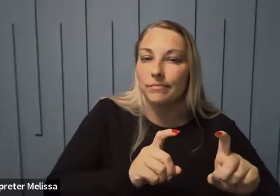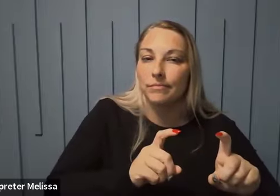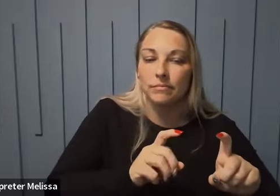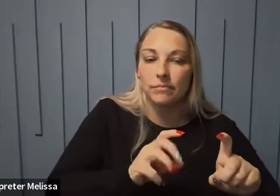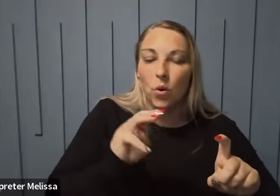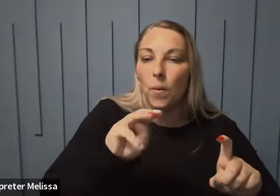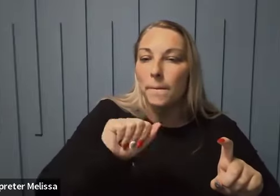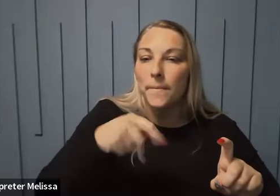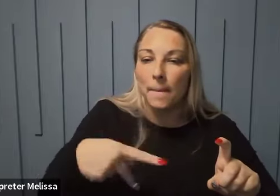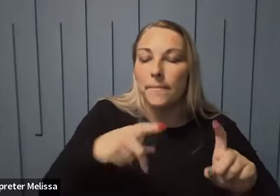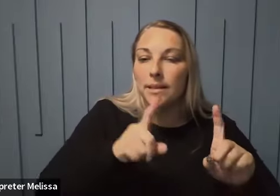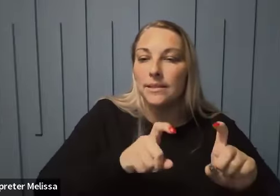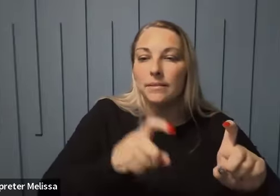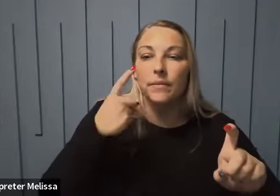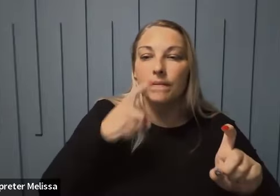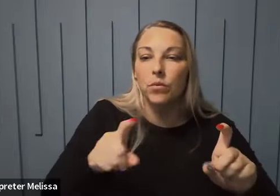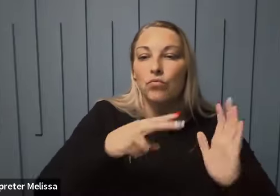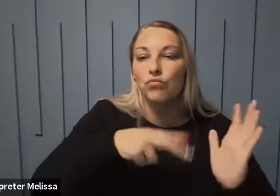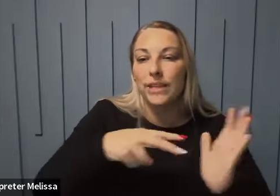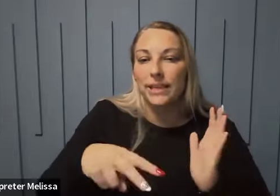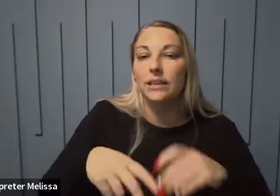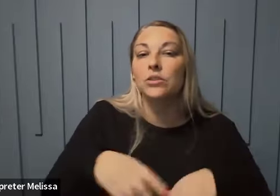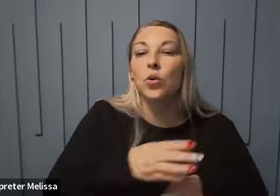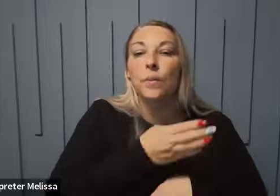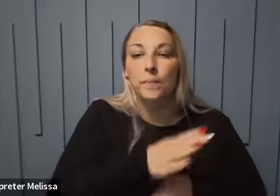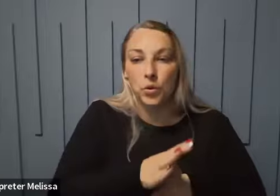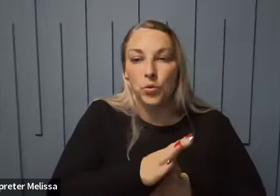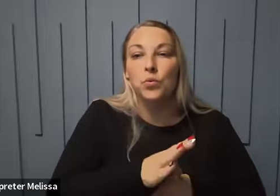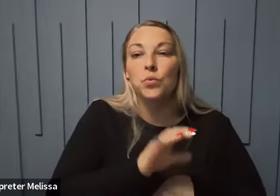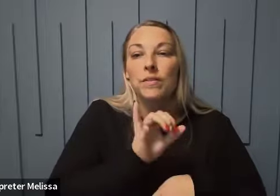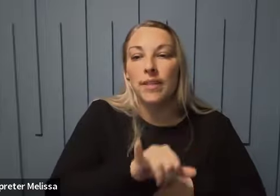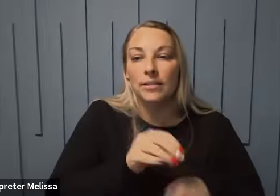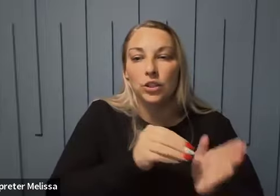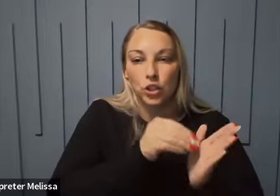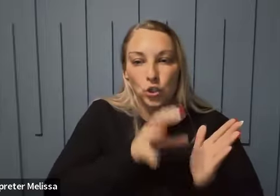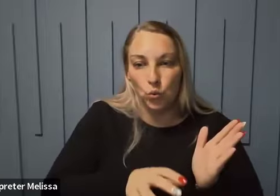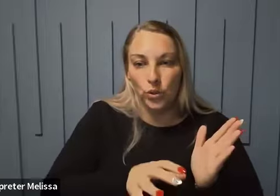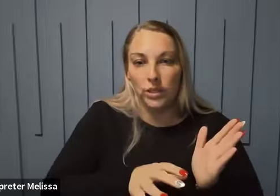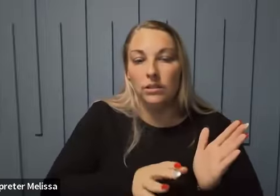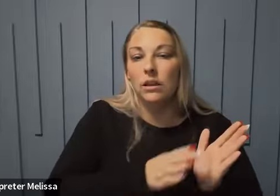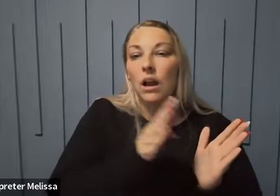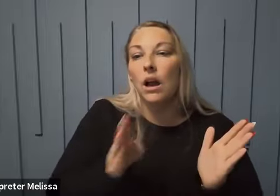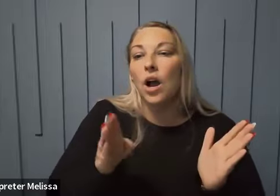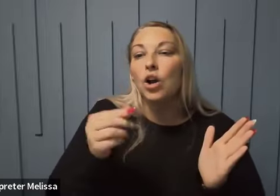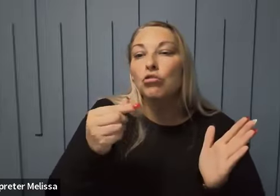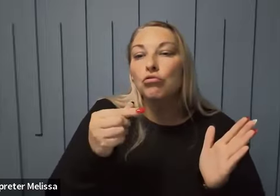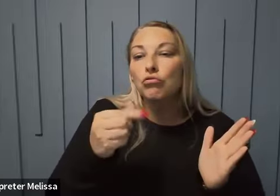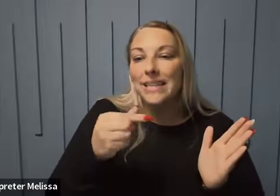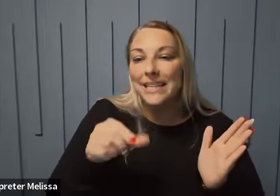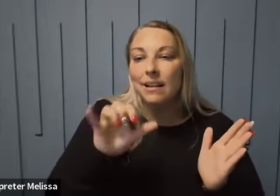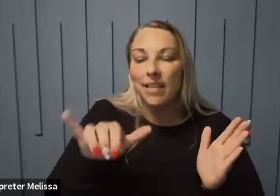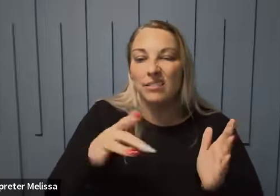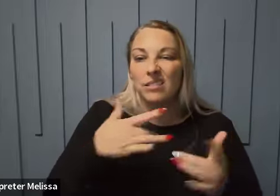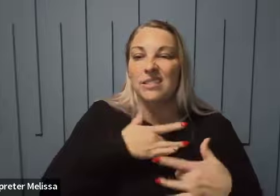the blue line is the student's RIT score on that assessment. And the green line is what is the grade level